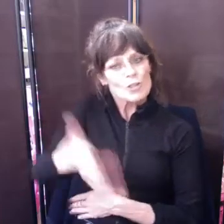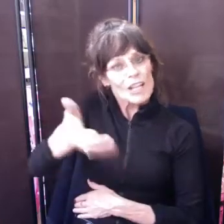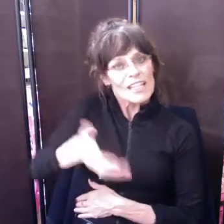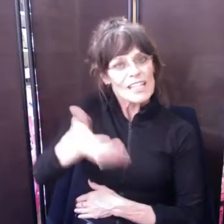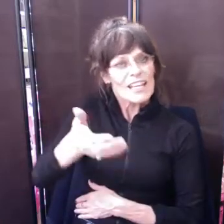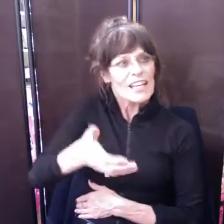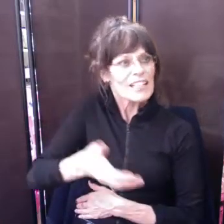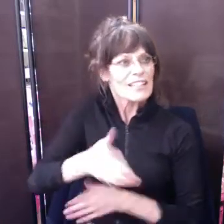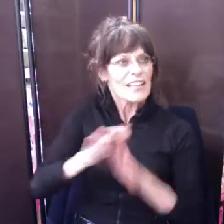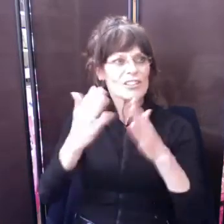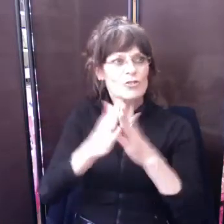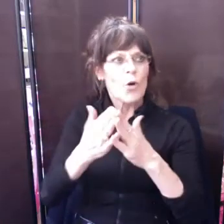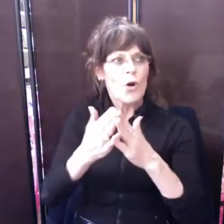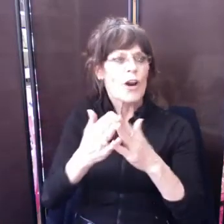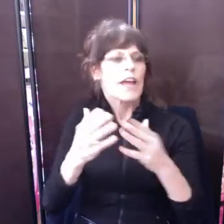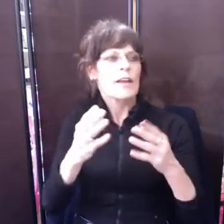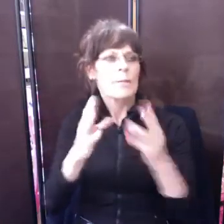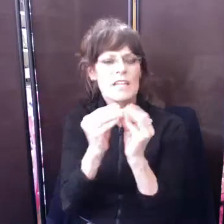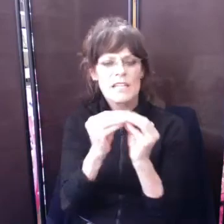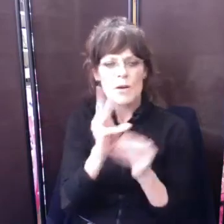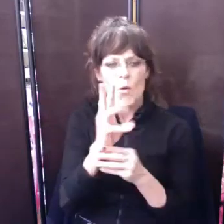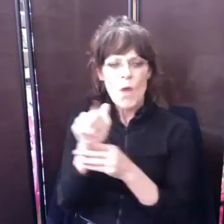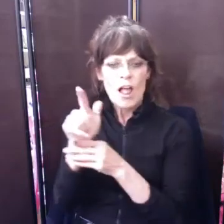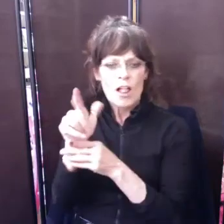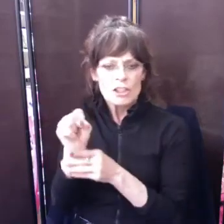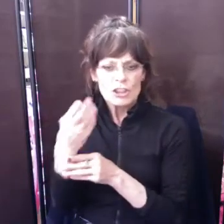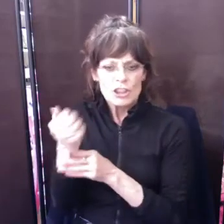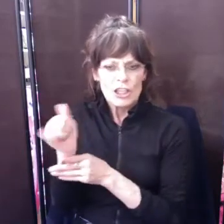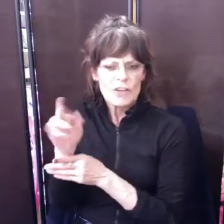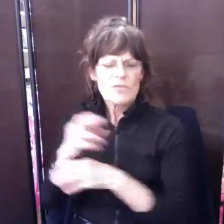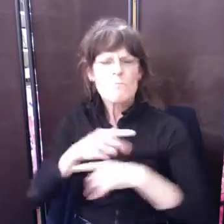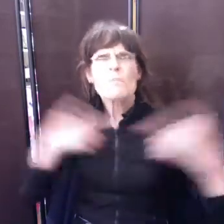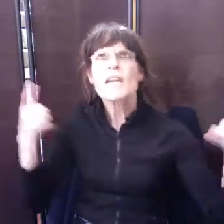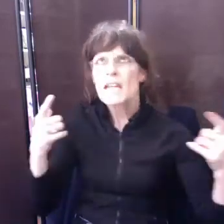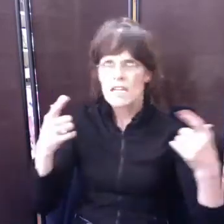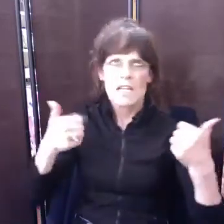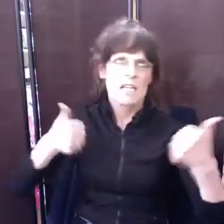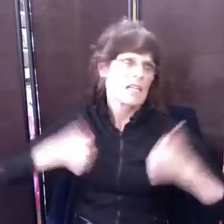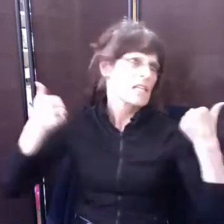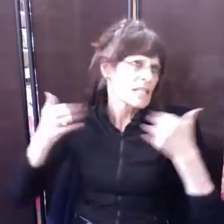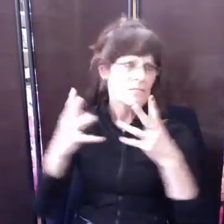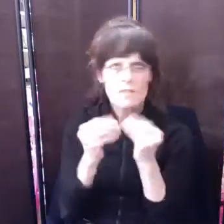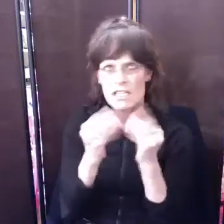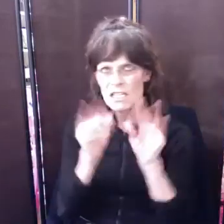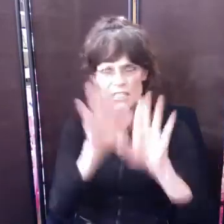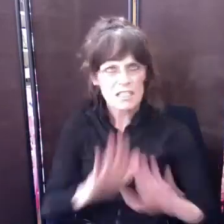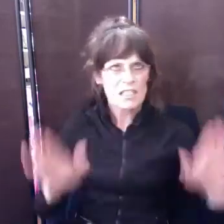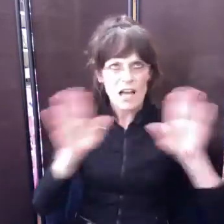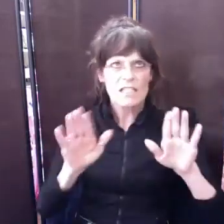called Wilshire, Normandy. It was then the biggest meeting in Alcoholics Anonymous in LA. It was on Sunday nights in a church at the corner